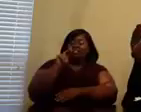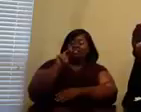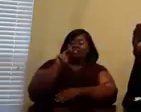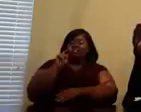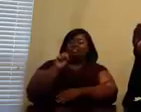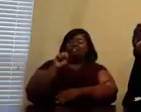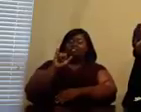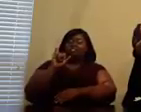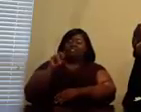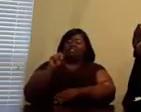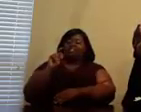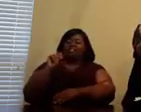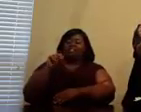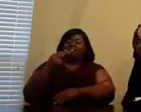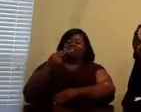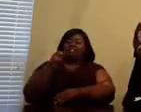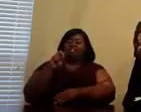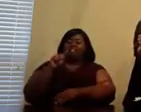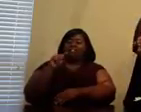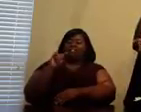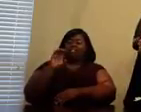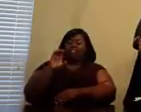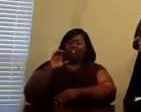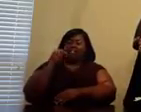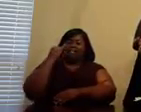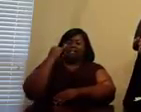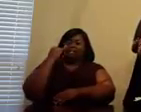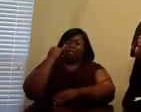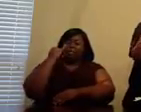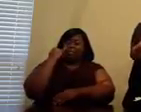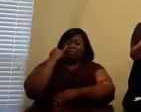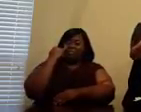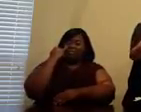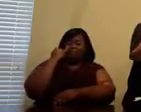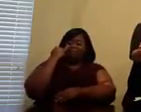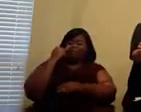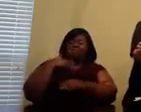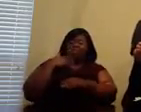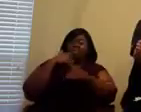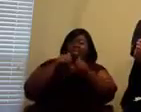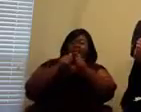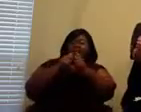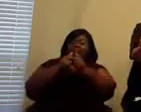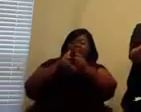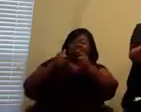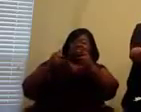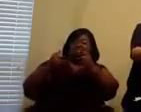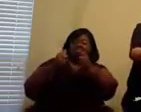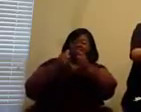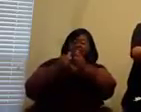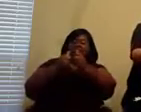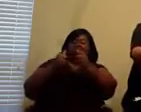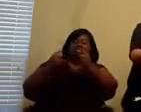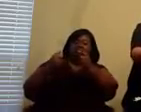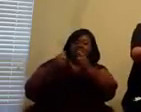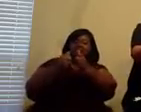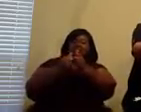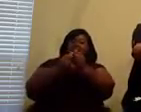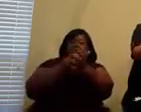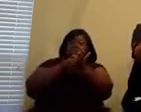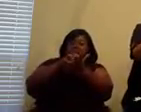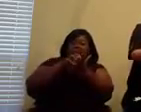stretches? That's because it is synthetic and it's no good and it's rough on